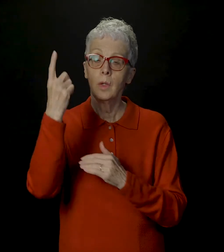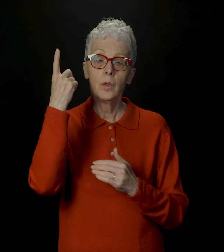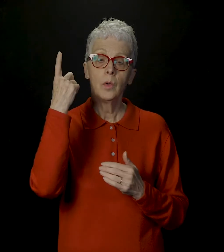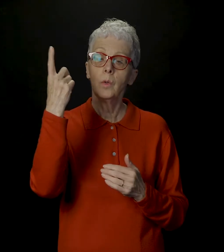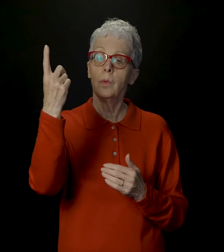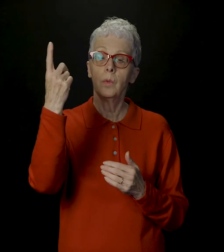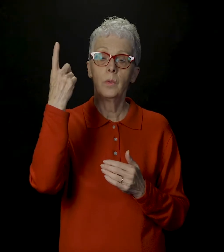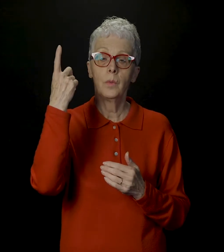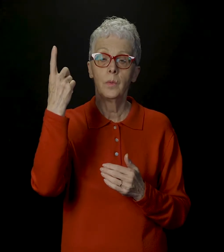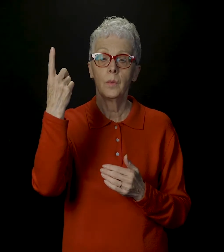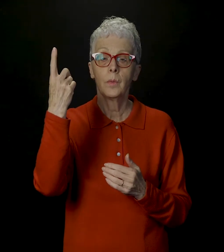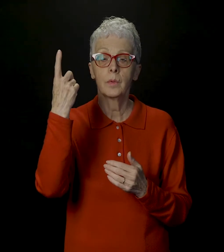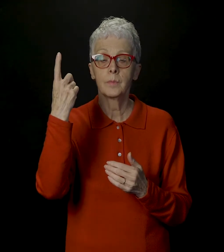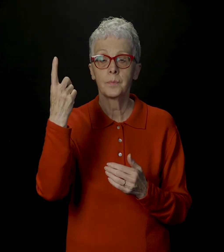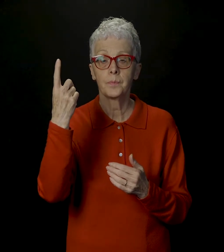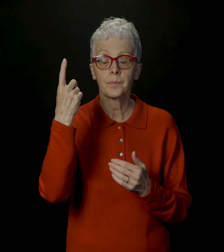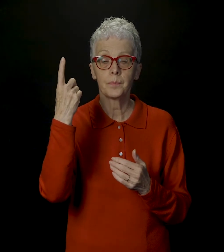found in you